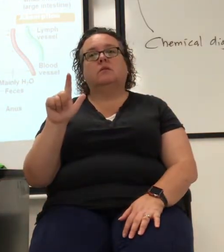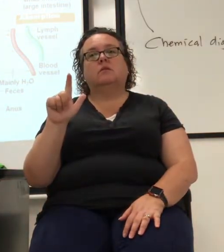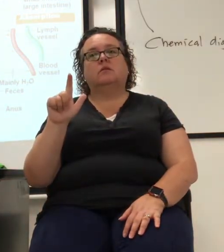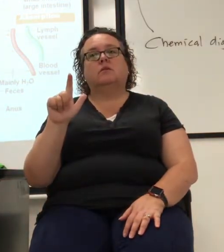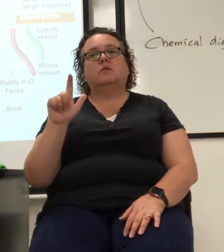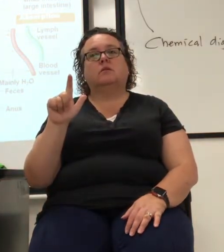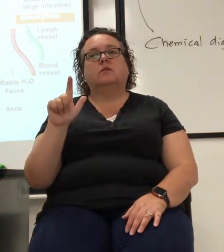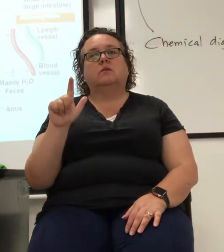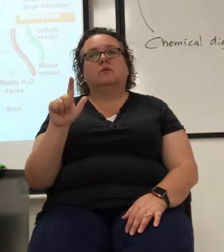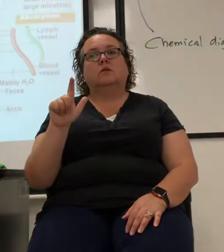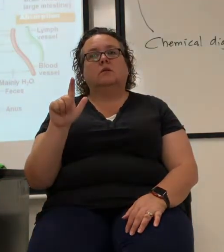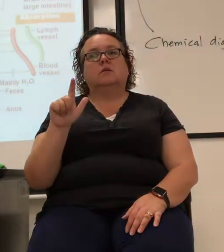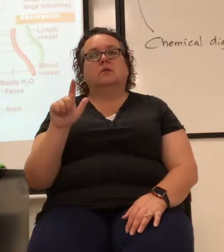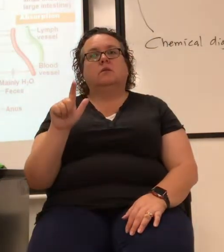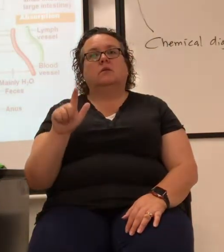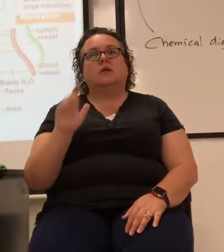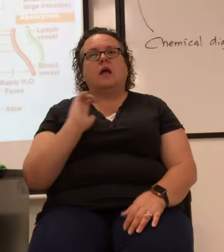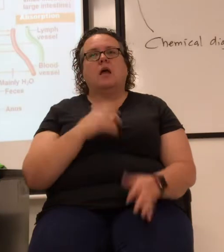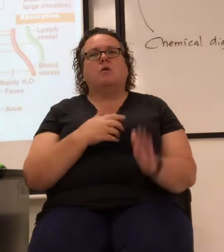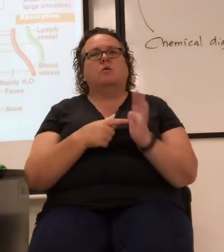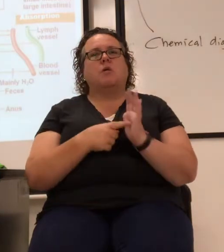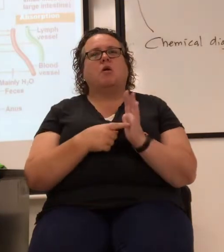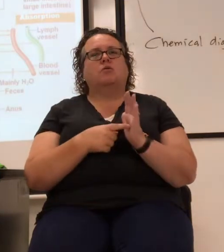Look for